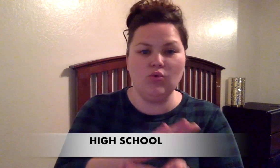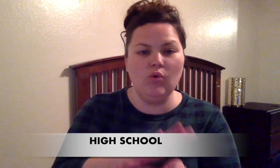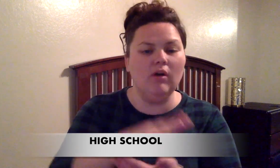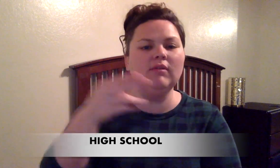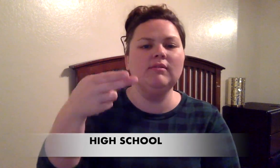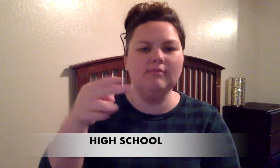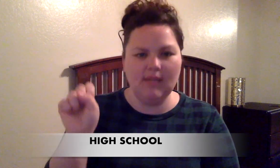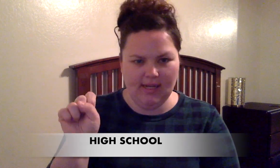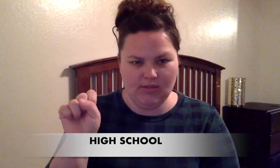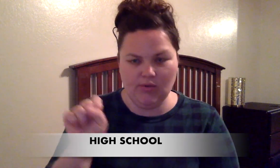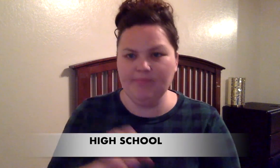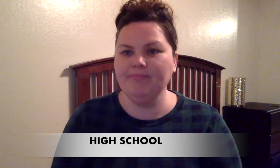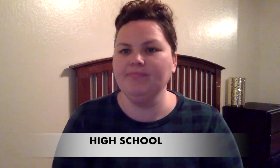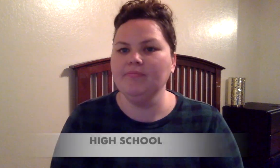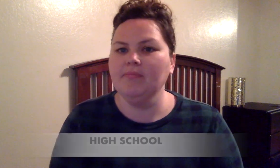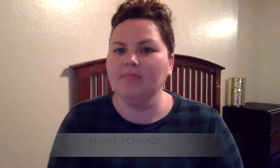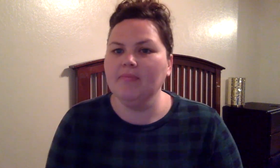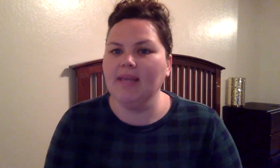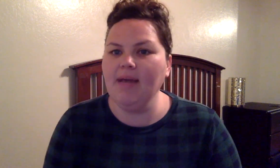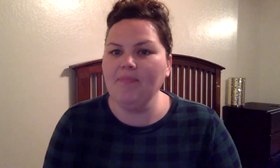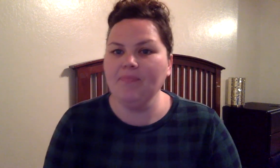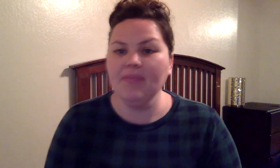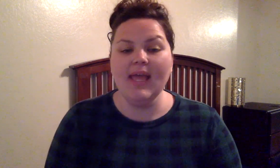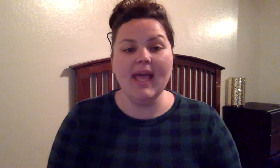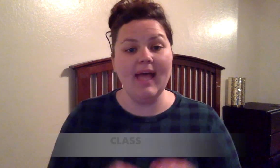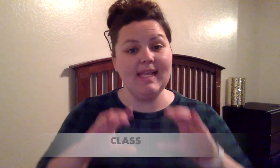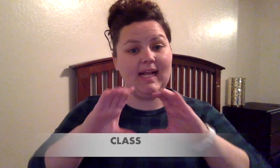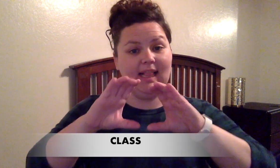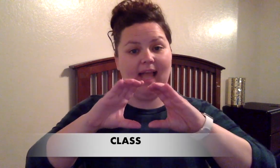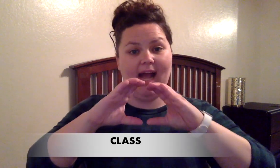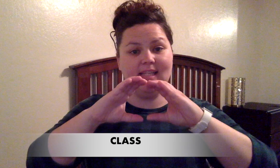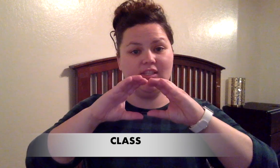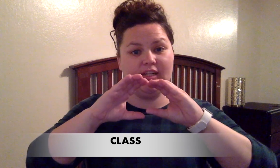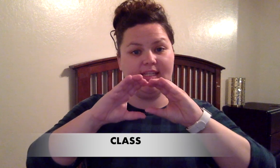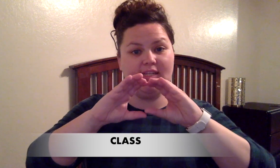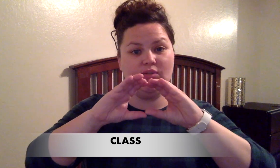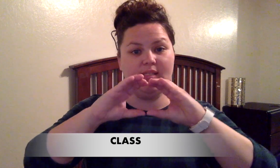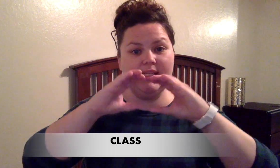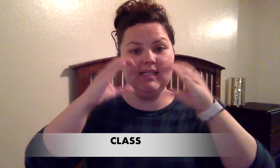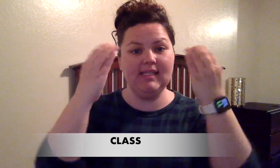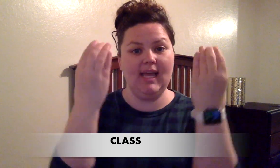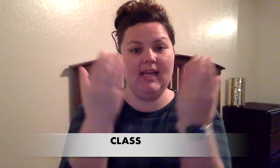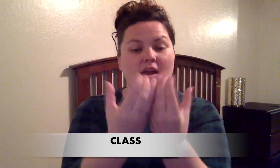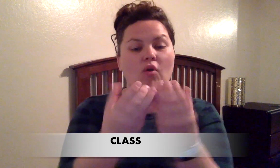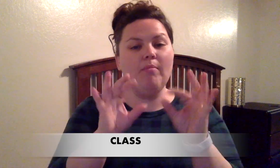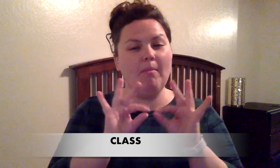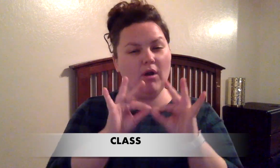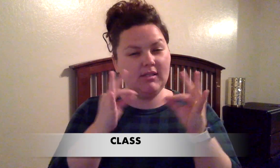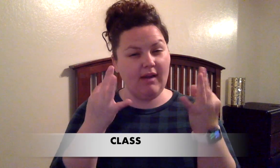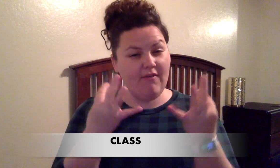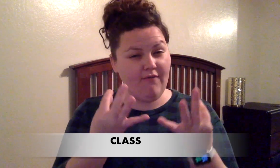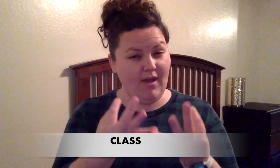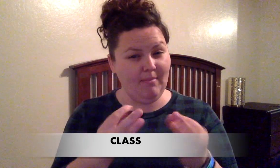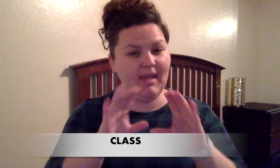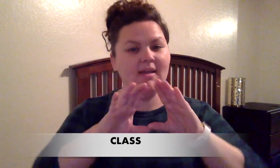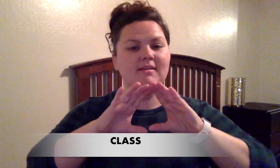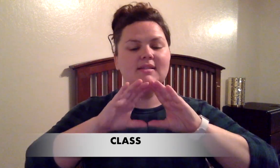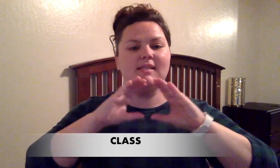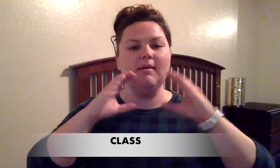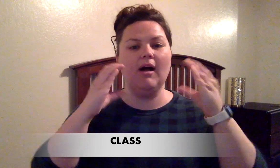school. High school. Okay? And then class, you're going to take two C's. And remember our sign for family? Same